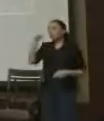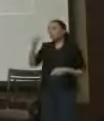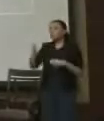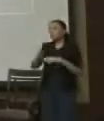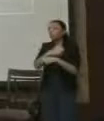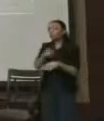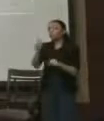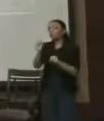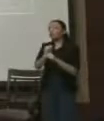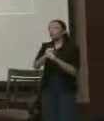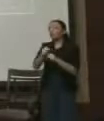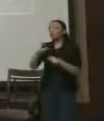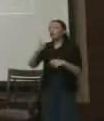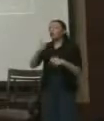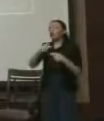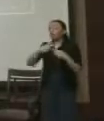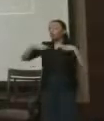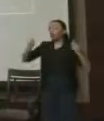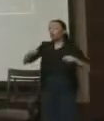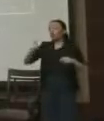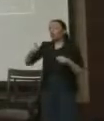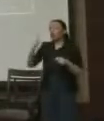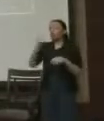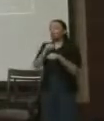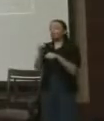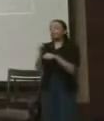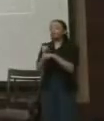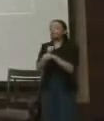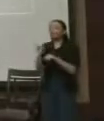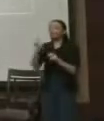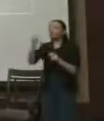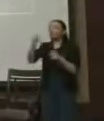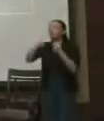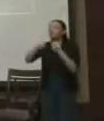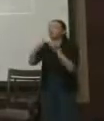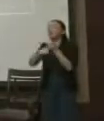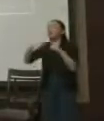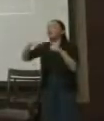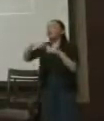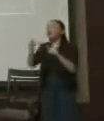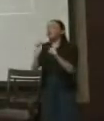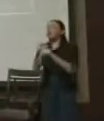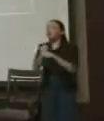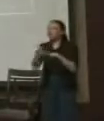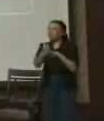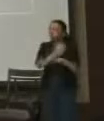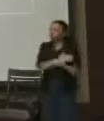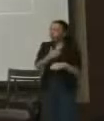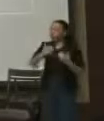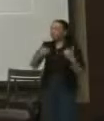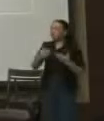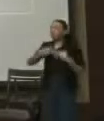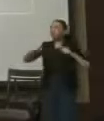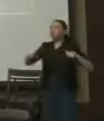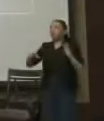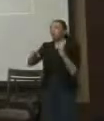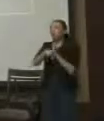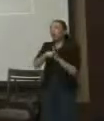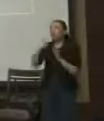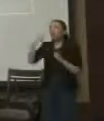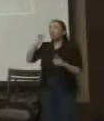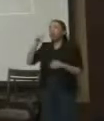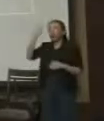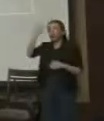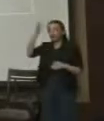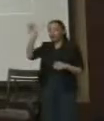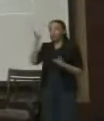Court Justice D.Y. Chandrachud. His areas of interest are constitutional law, intellectual property law,